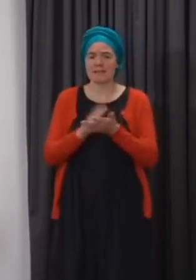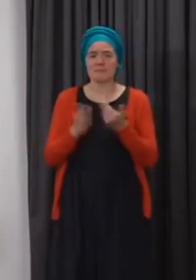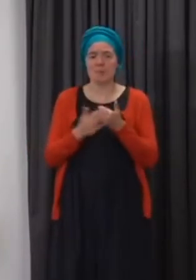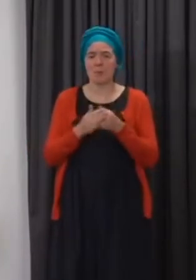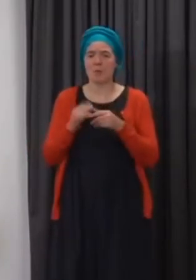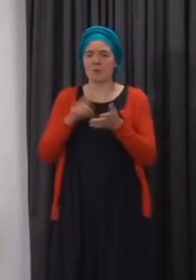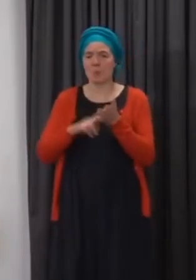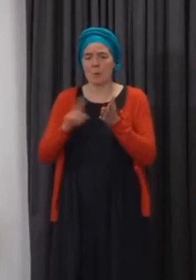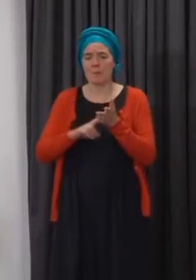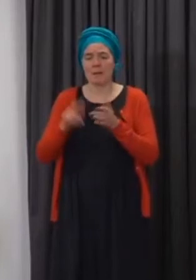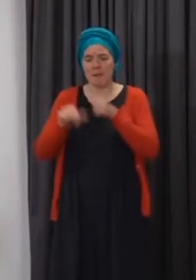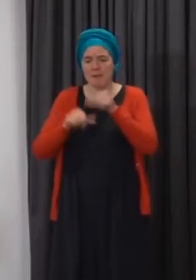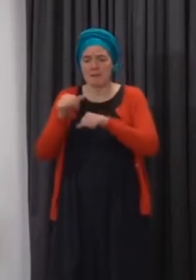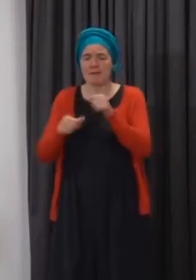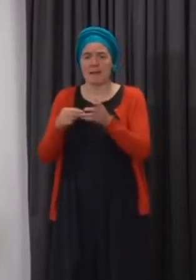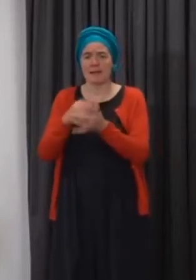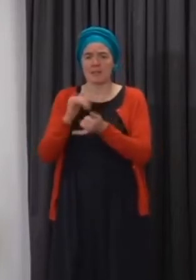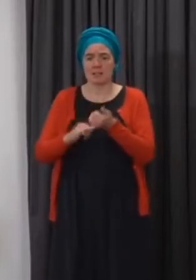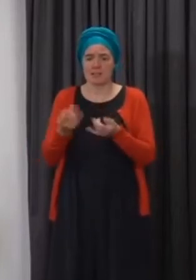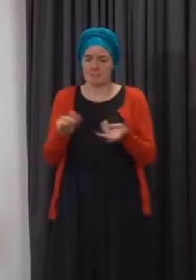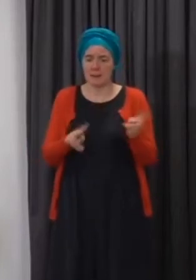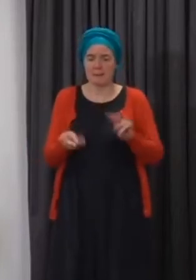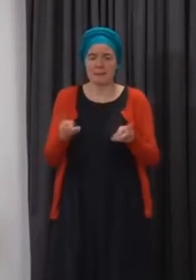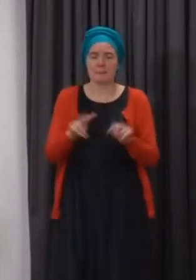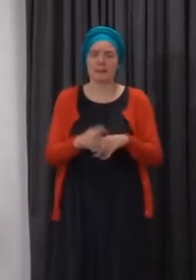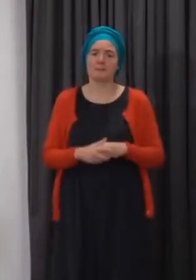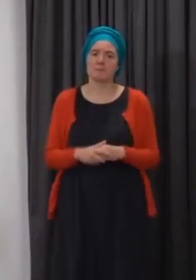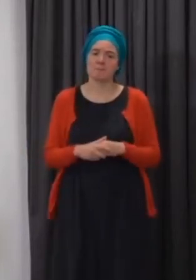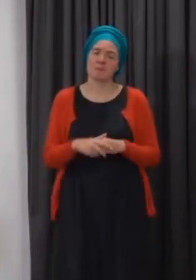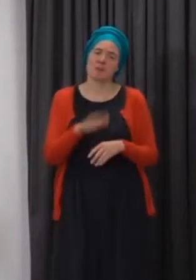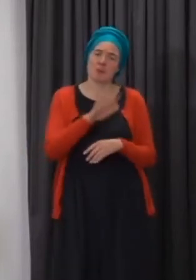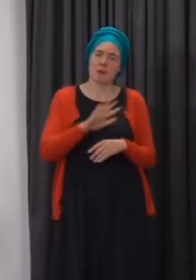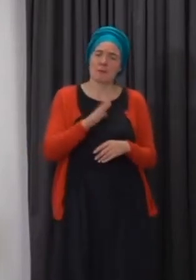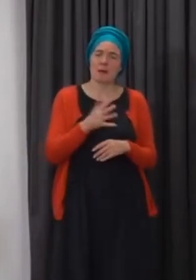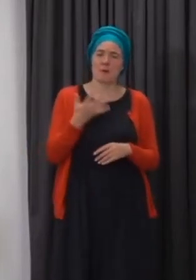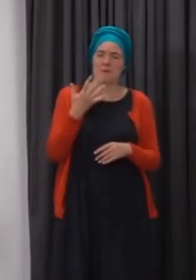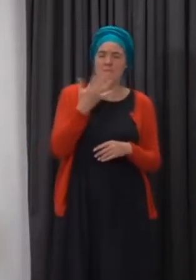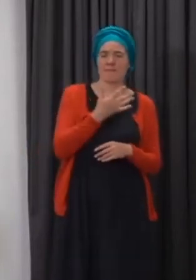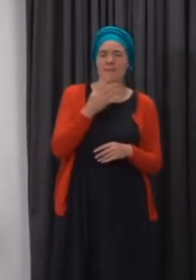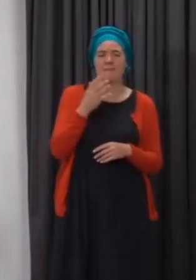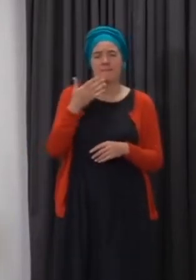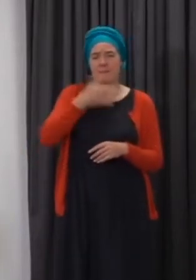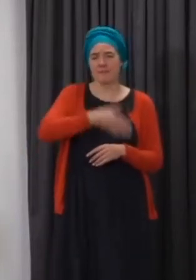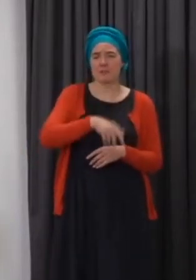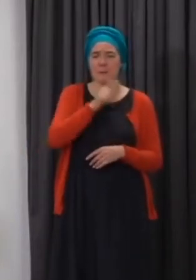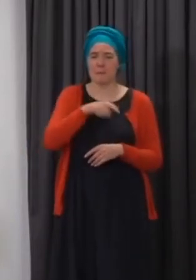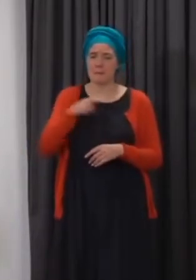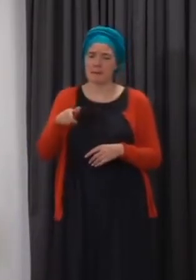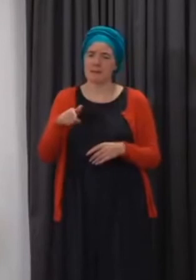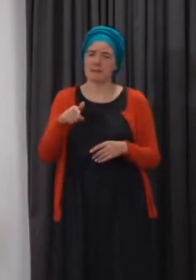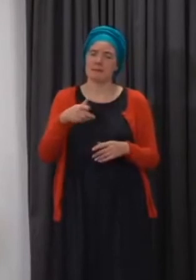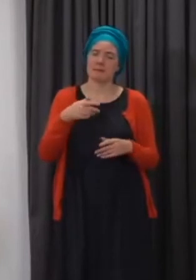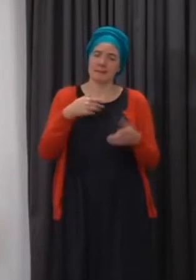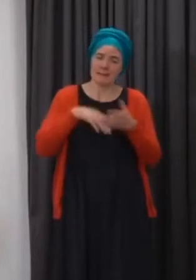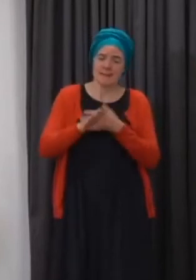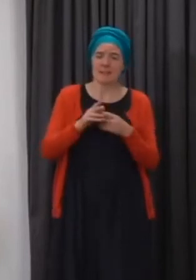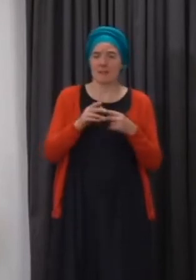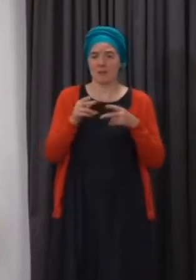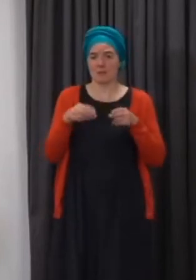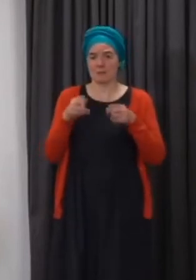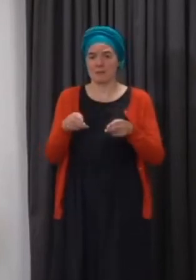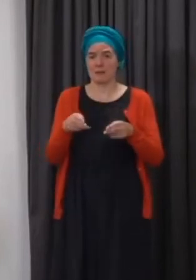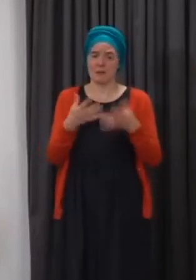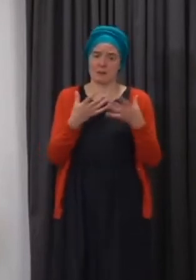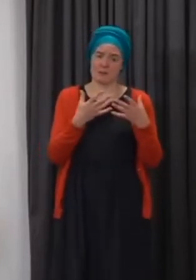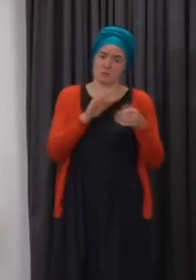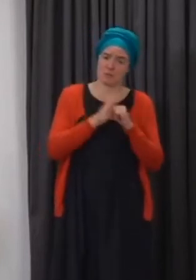with confirmed coronavirus in hospital and a further 355 suspected cases. This is lower than last week,